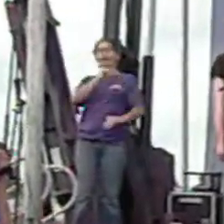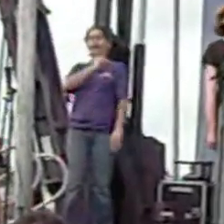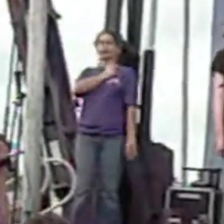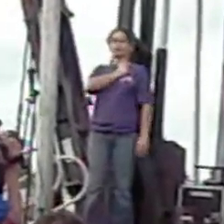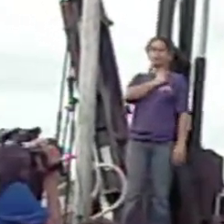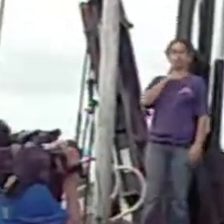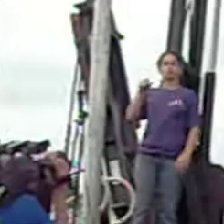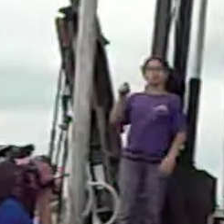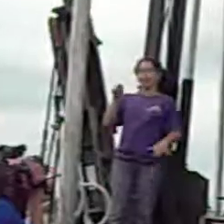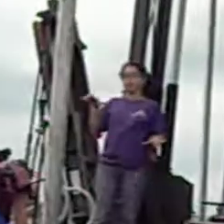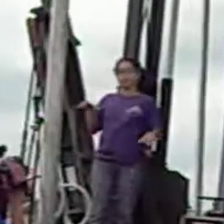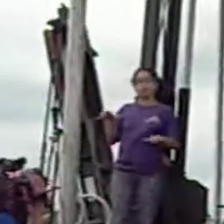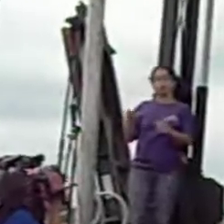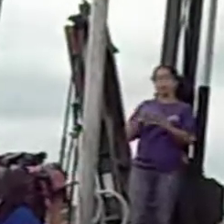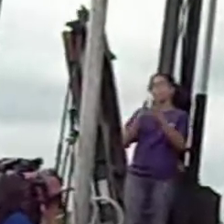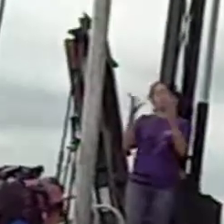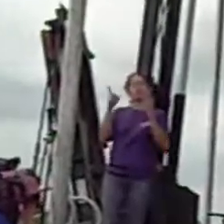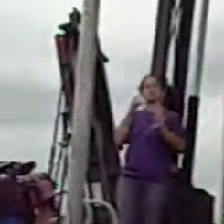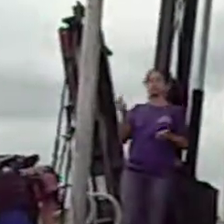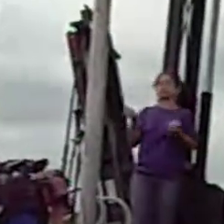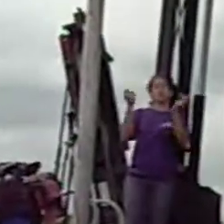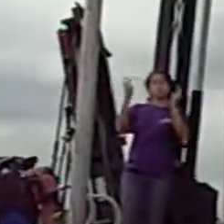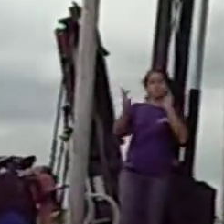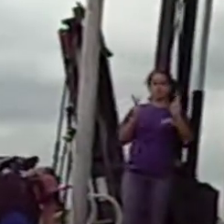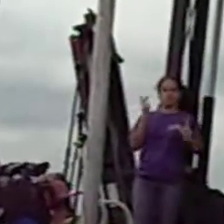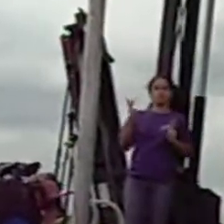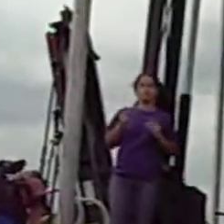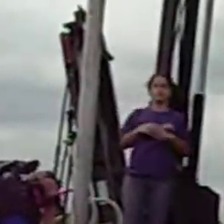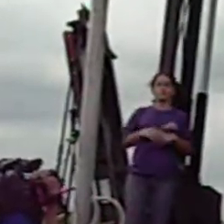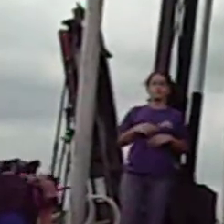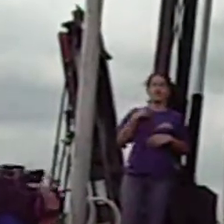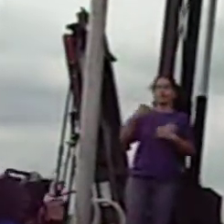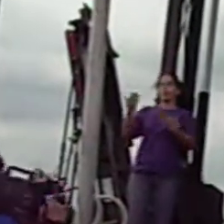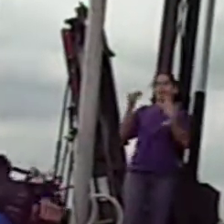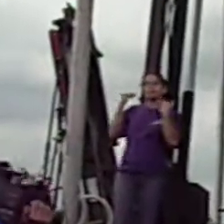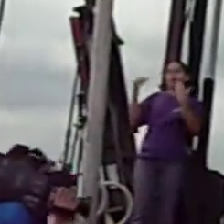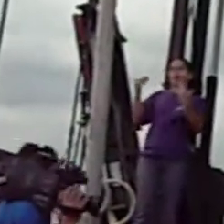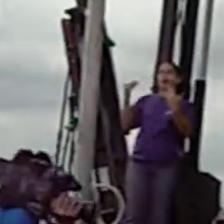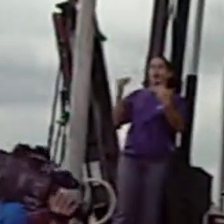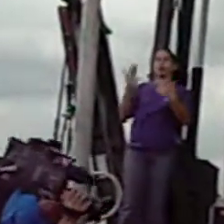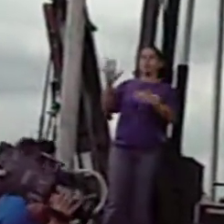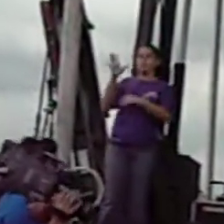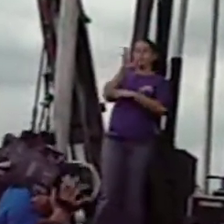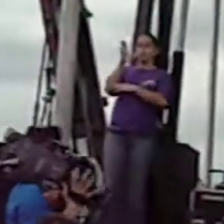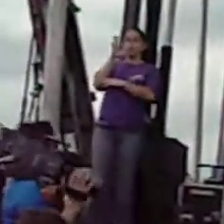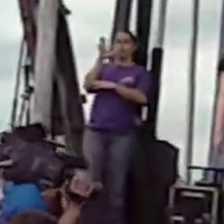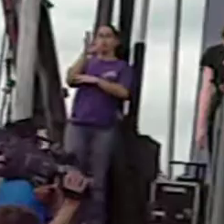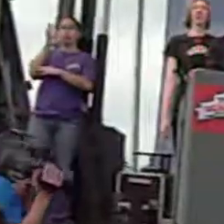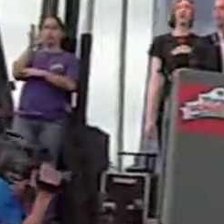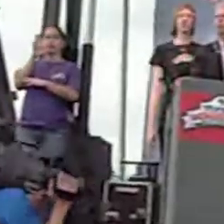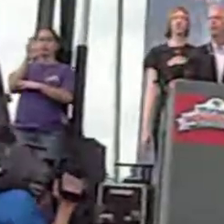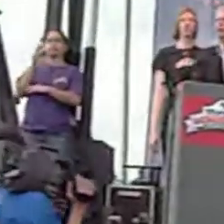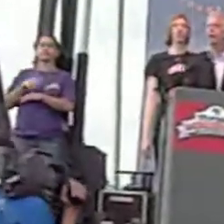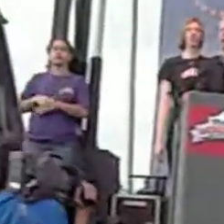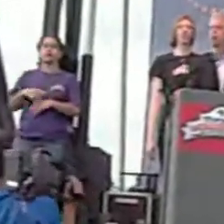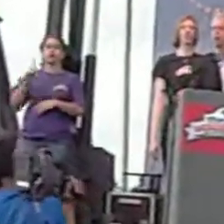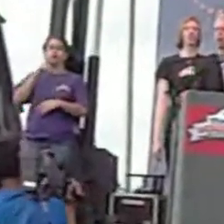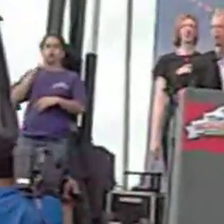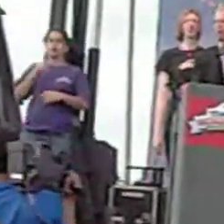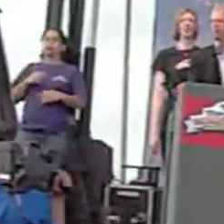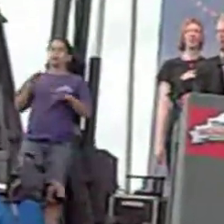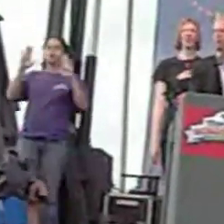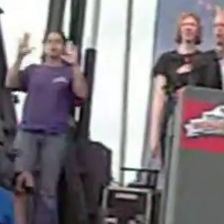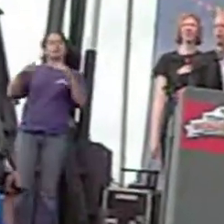You have done so much for so many people. I want to thank her mother for being a great